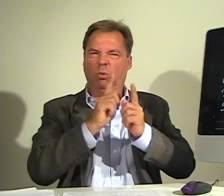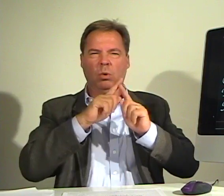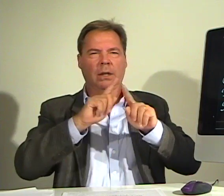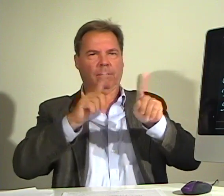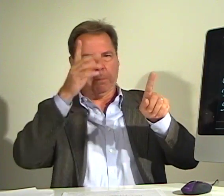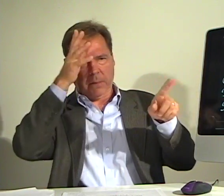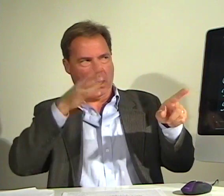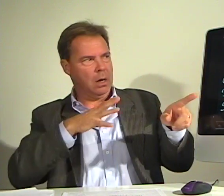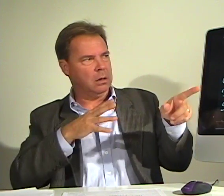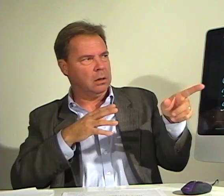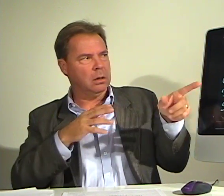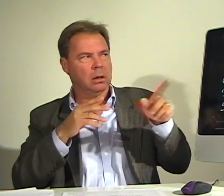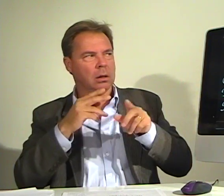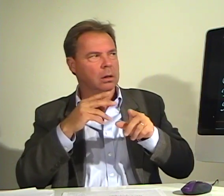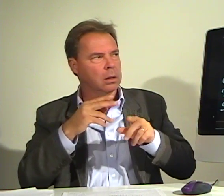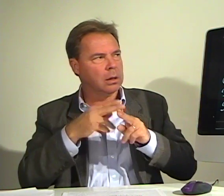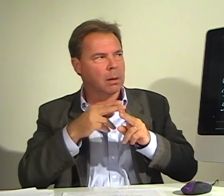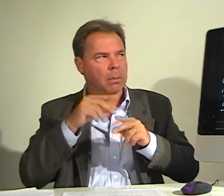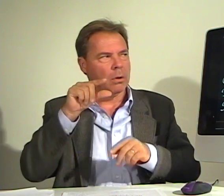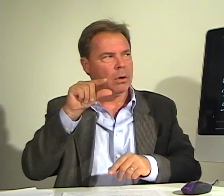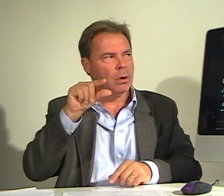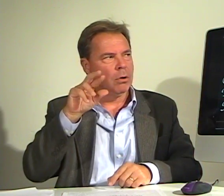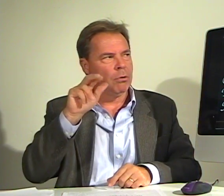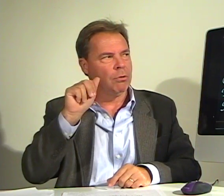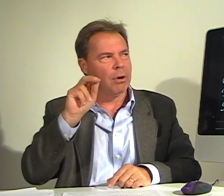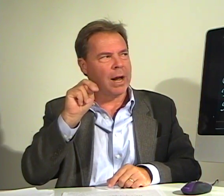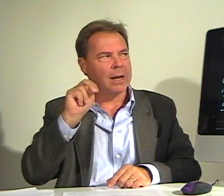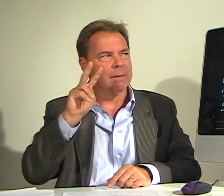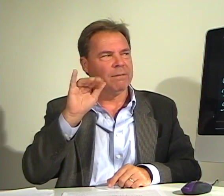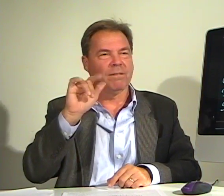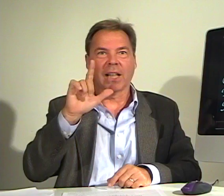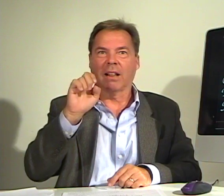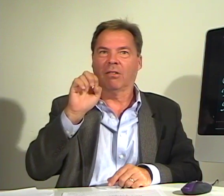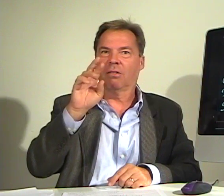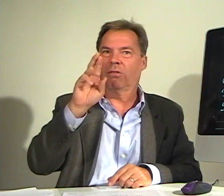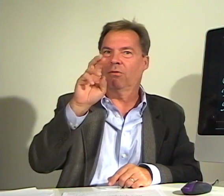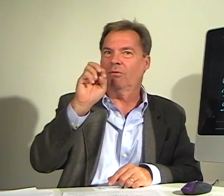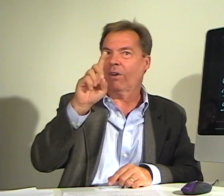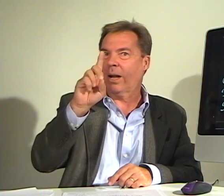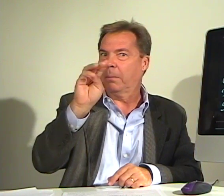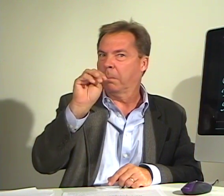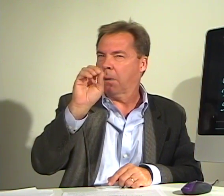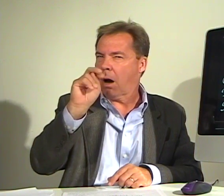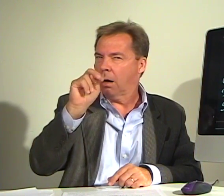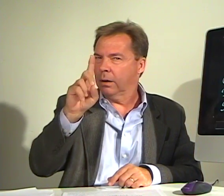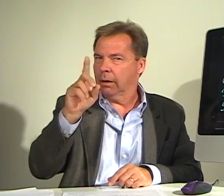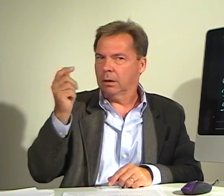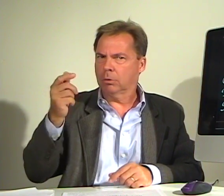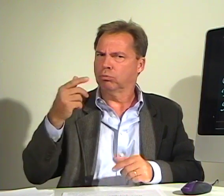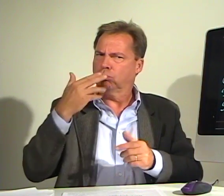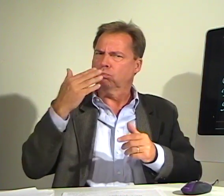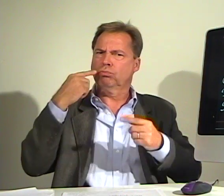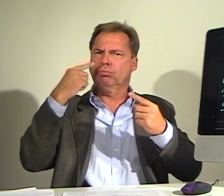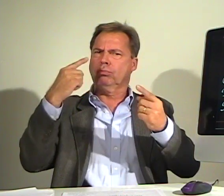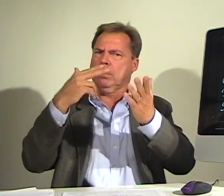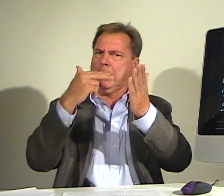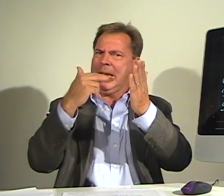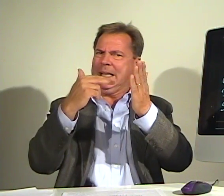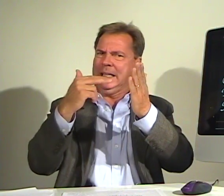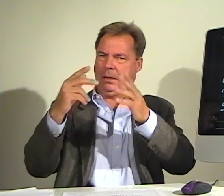And you see that he was learning how to gesture or sign a little bit with also Granville Medlin, who is a